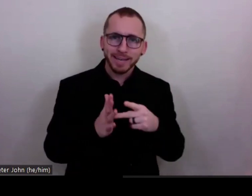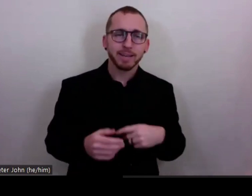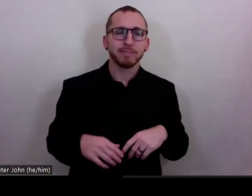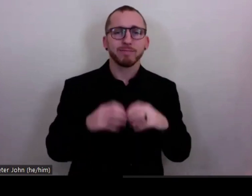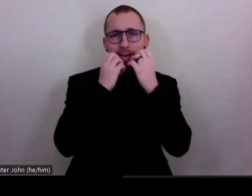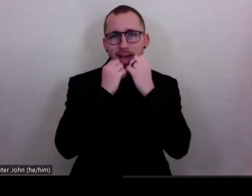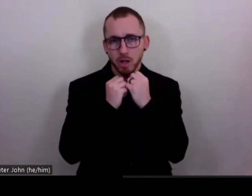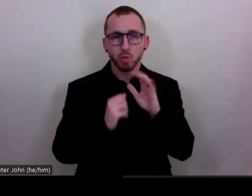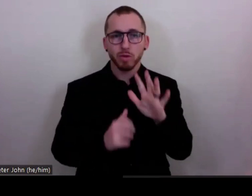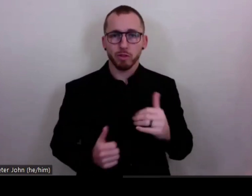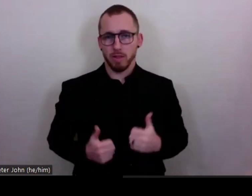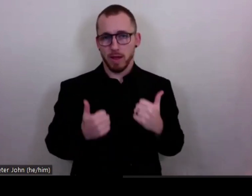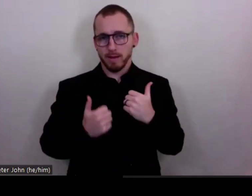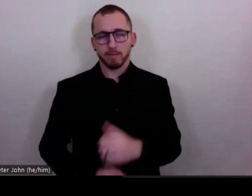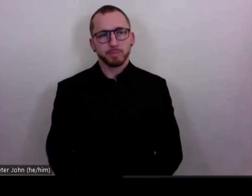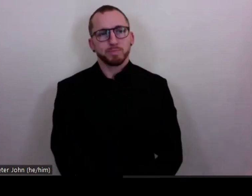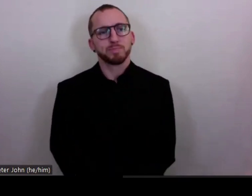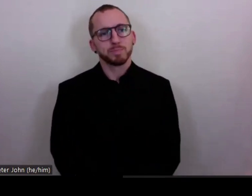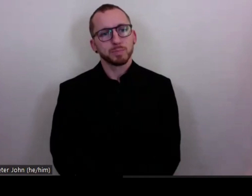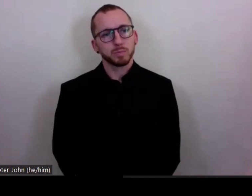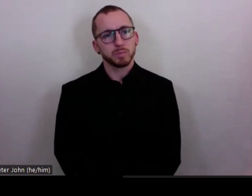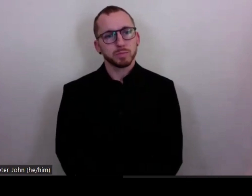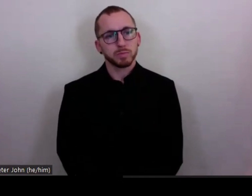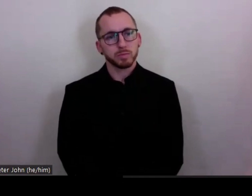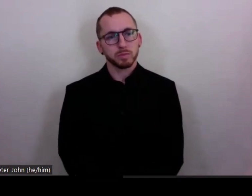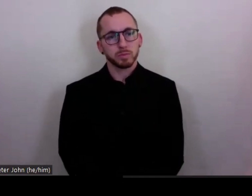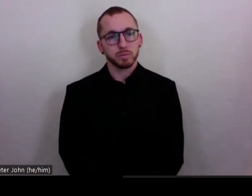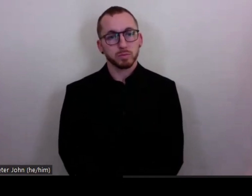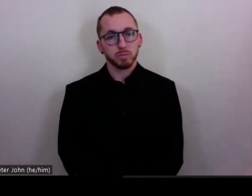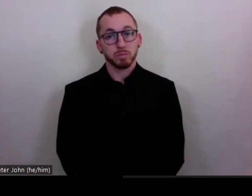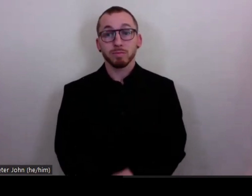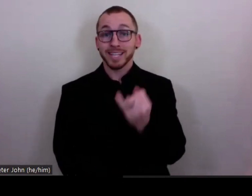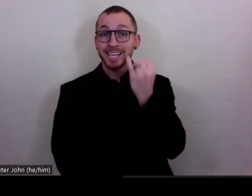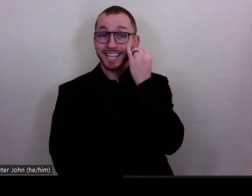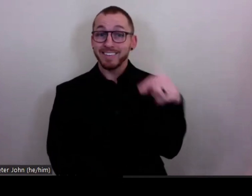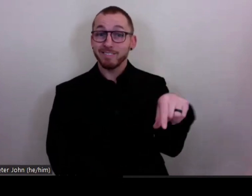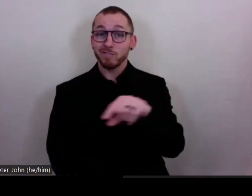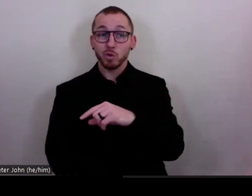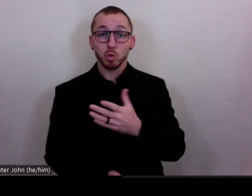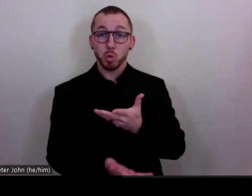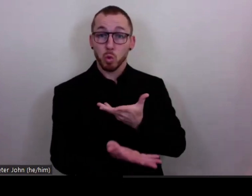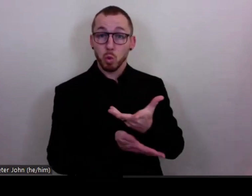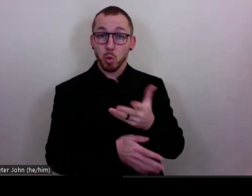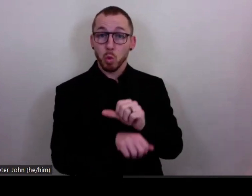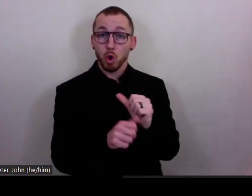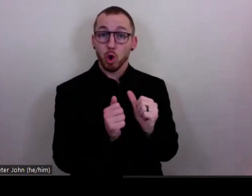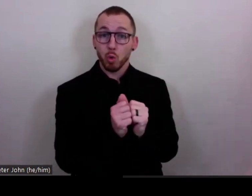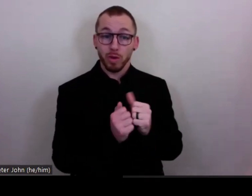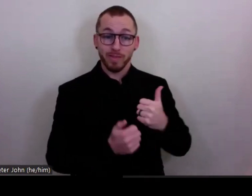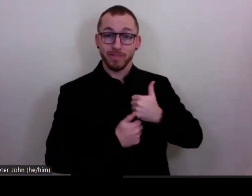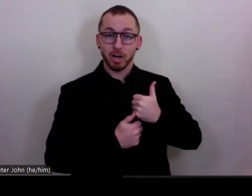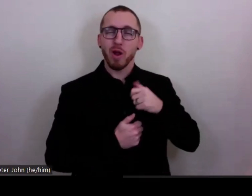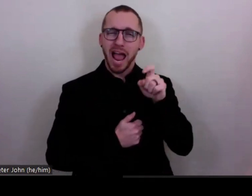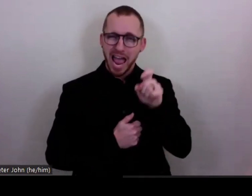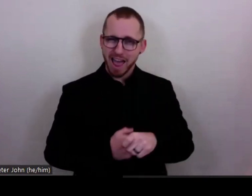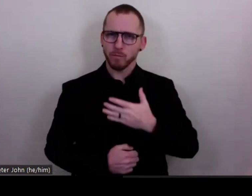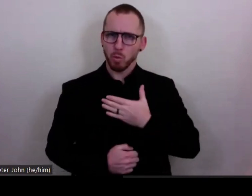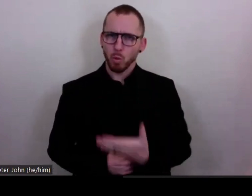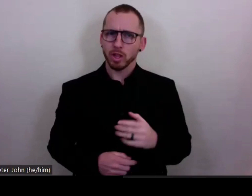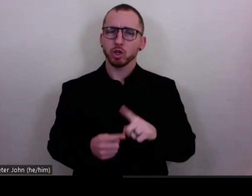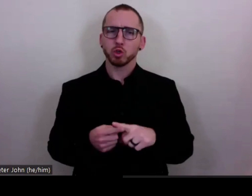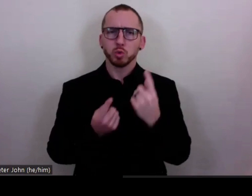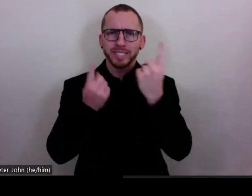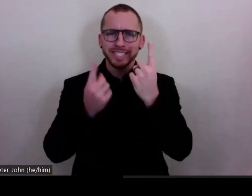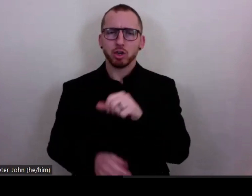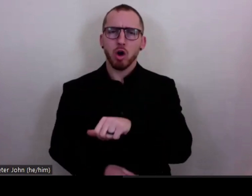Have to say this, if we're going to work with veterans, we have to be willing to talk about alternative treatments. Many providers are scared to